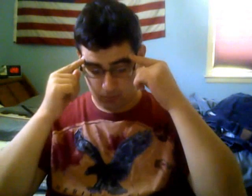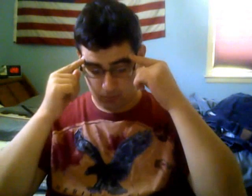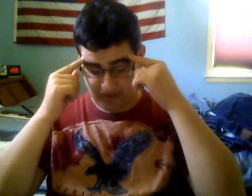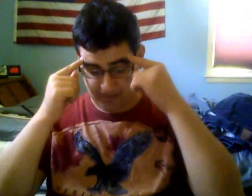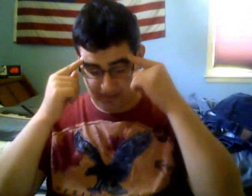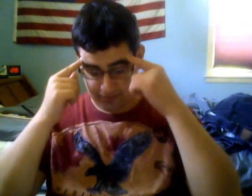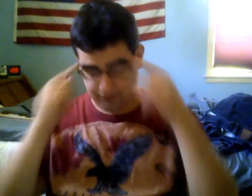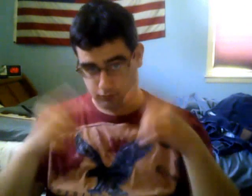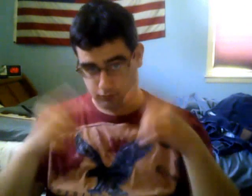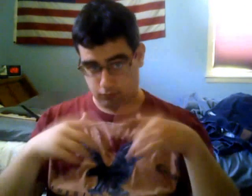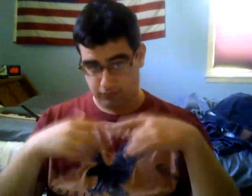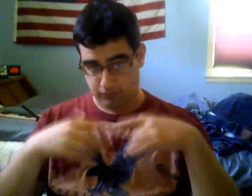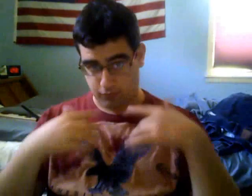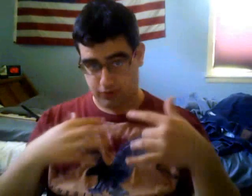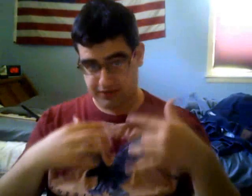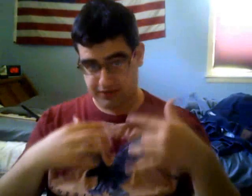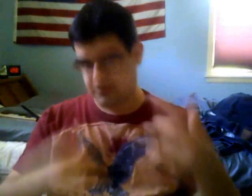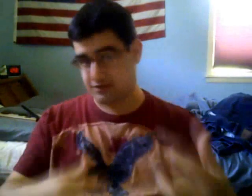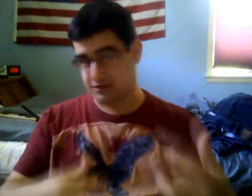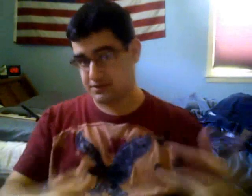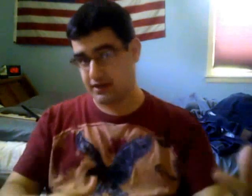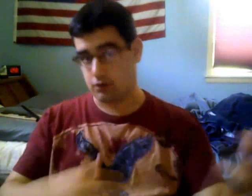what happened with Ford, his biggest mistake